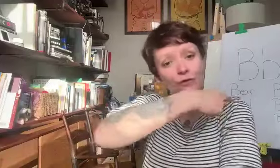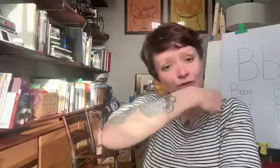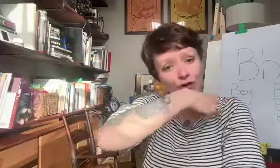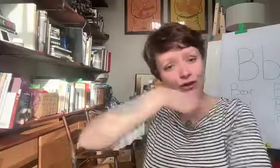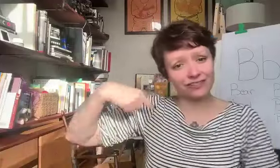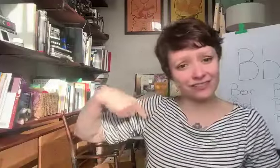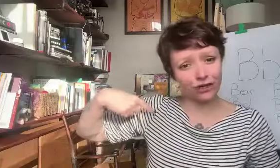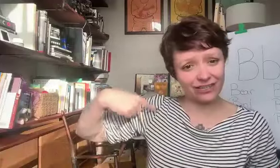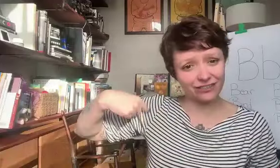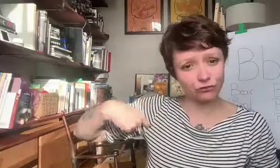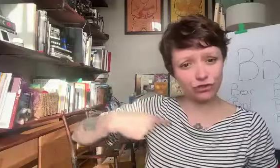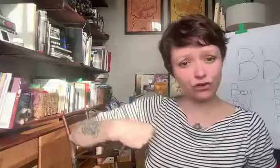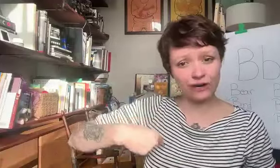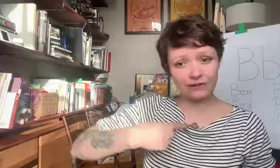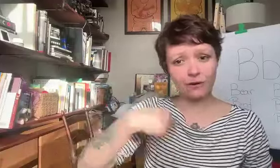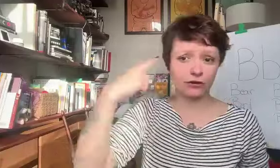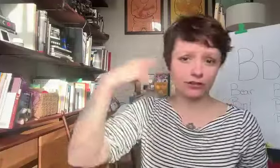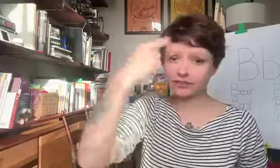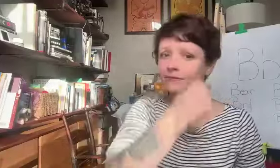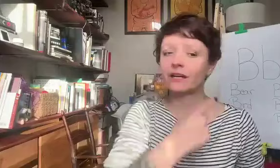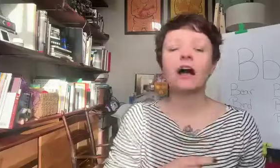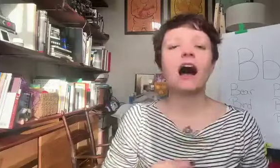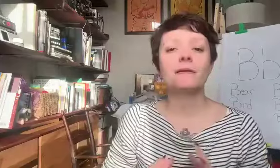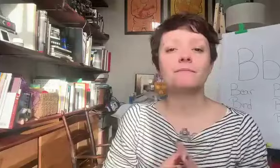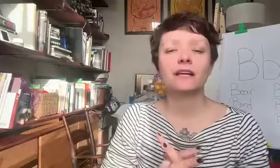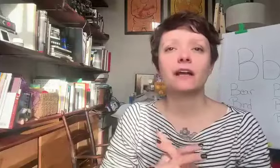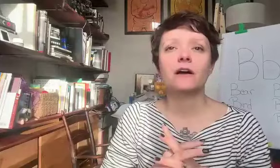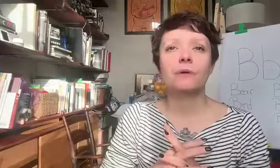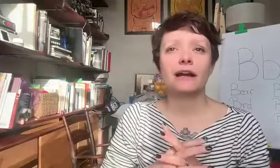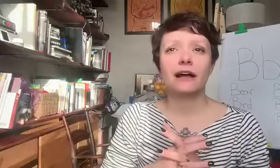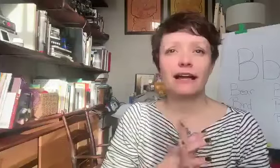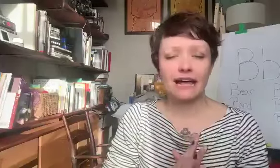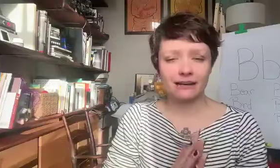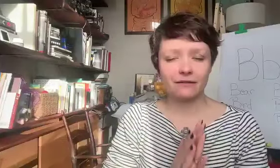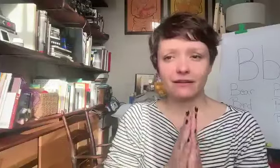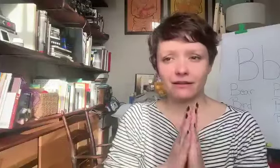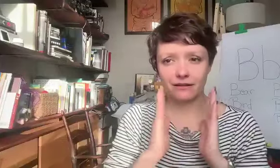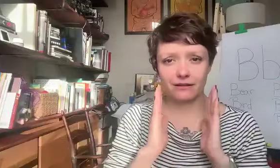if they're hurting as you circle whatever part hurts. But again,